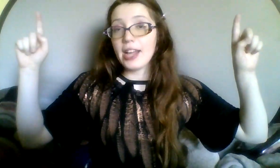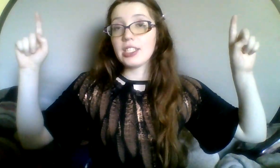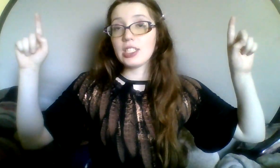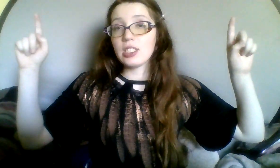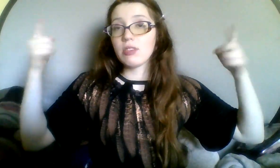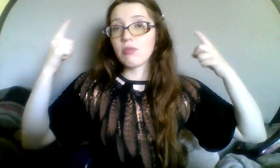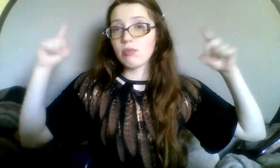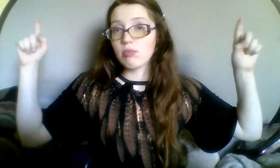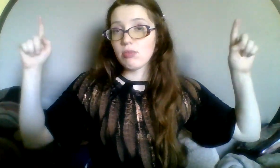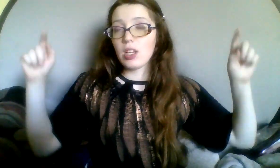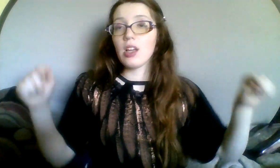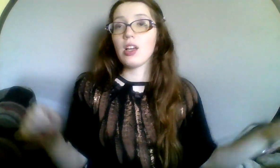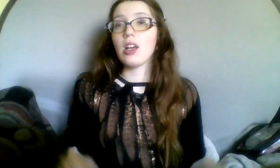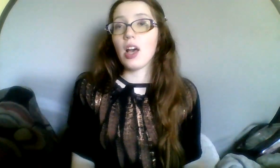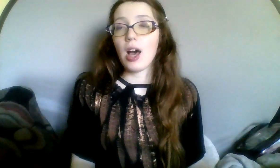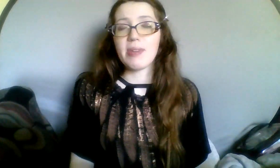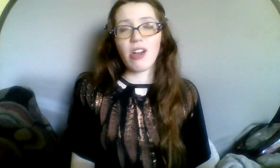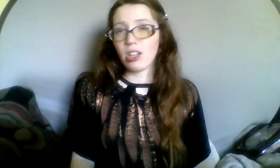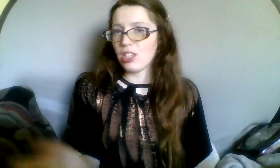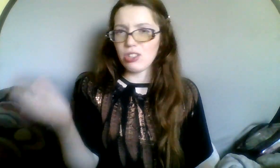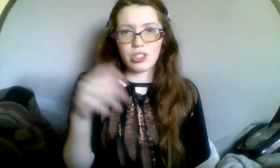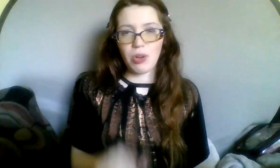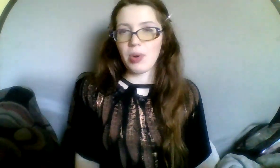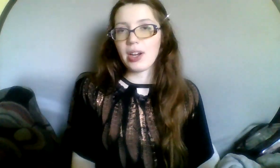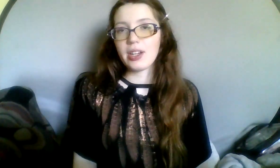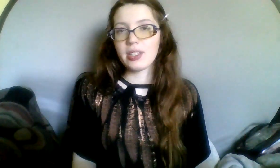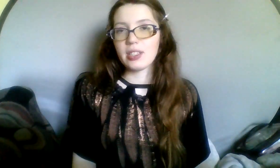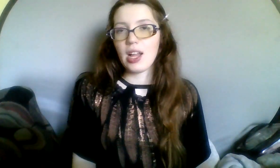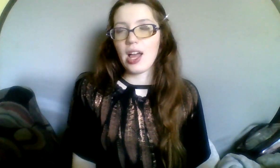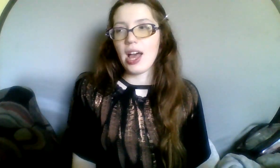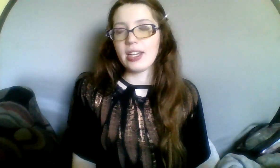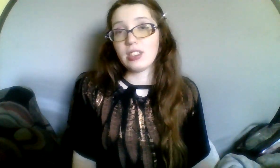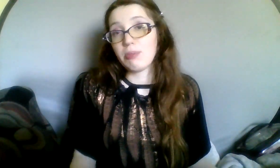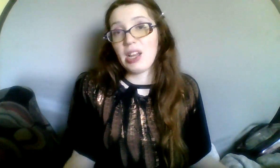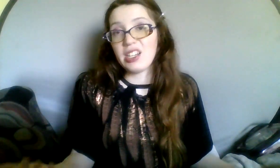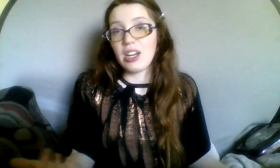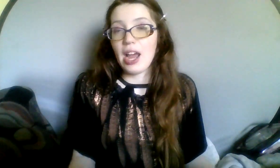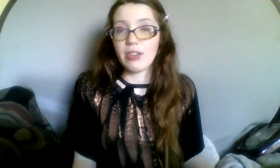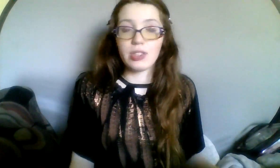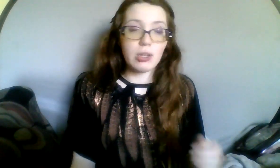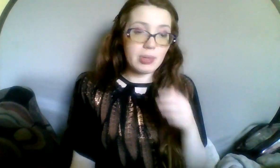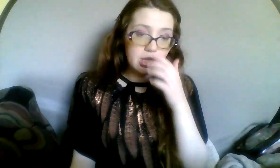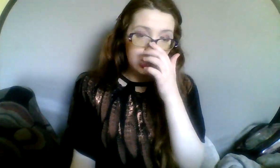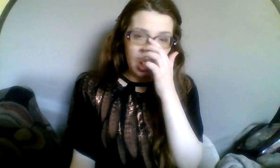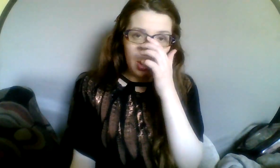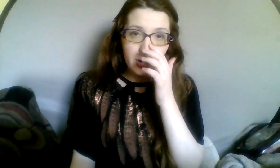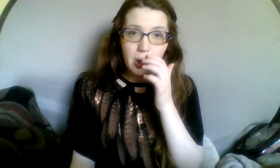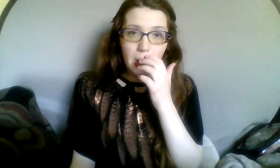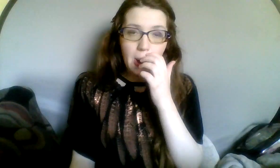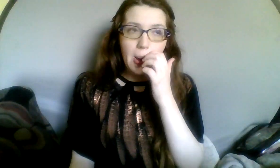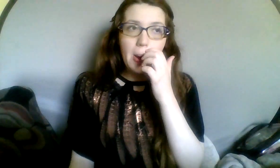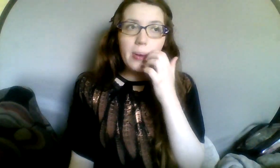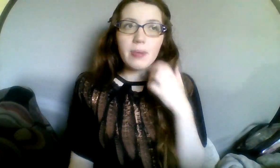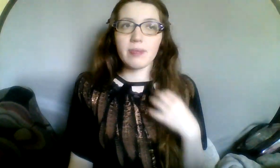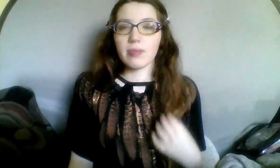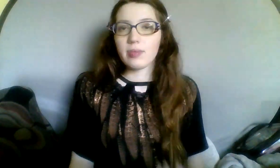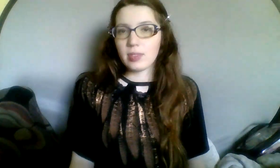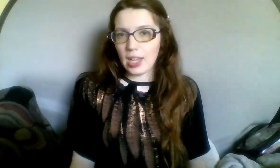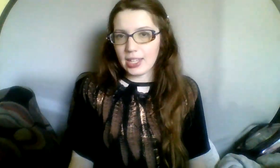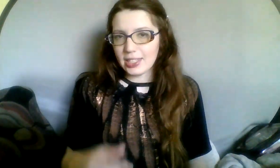success, and all of those could work, just depending on how you interpret the song. I